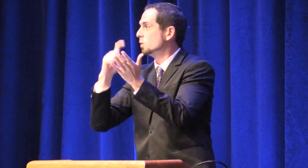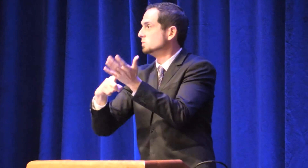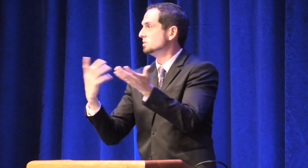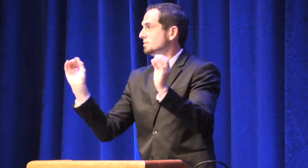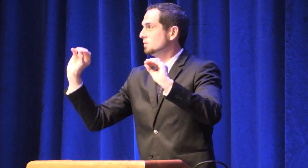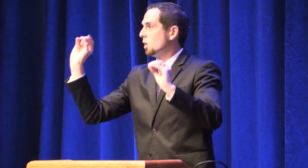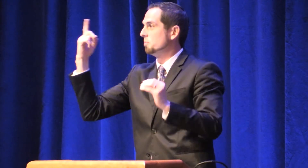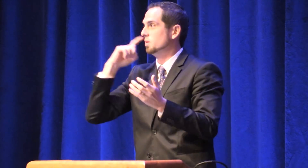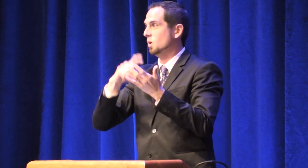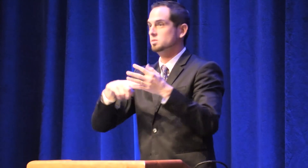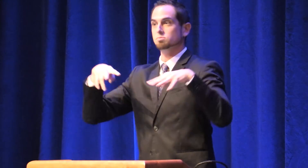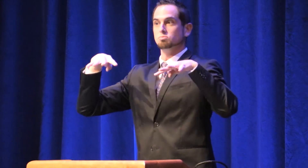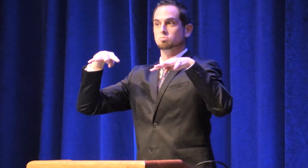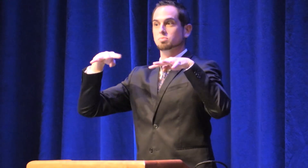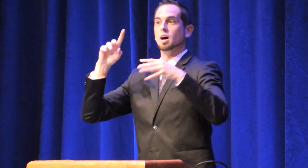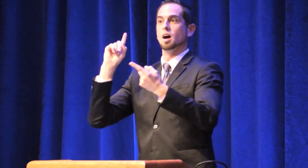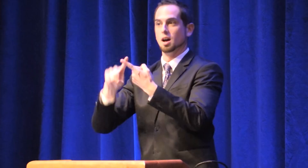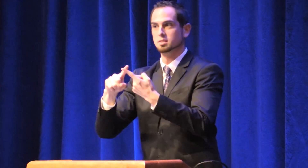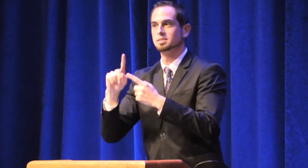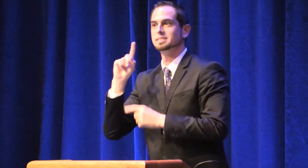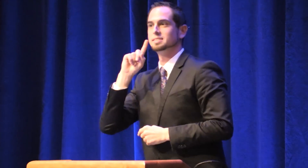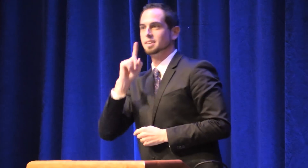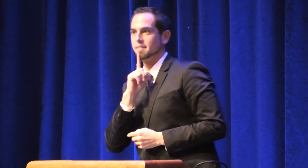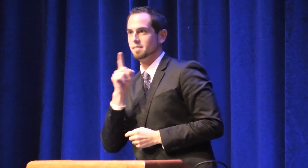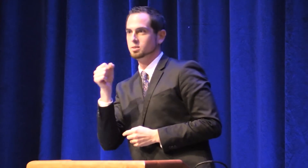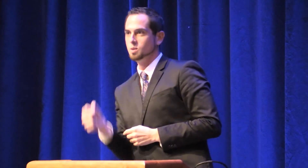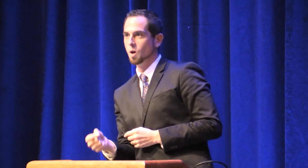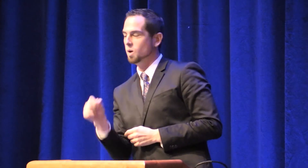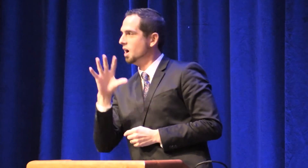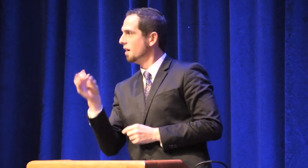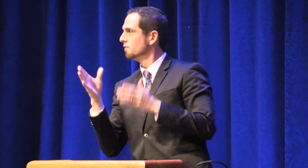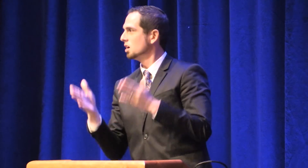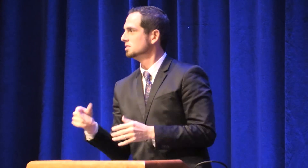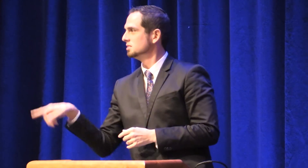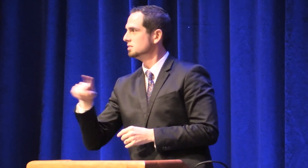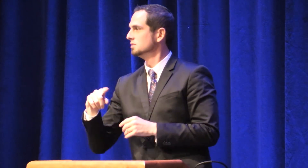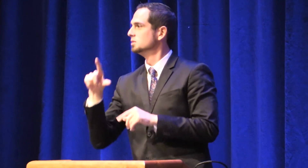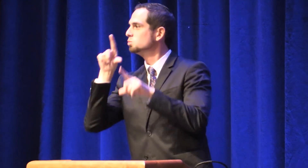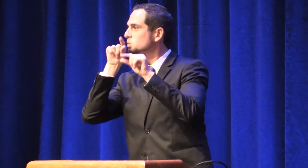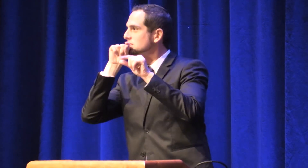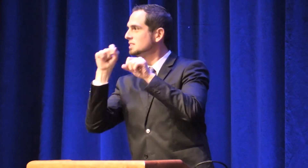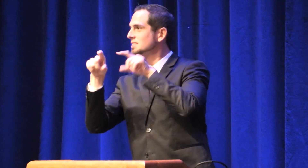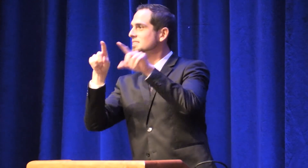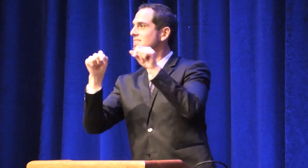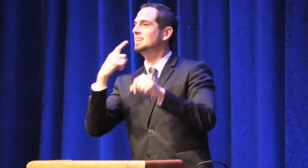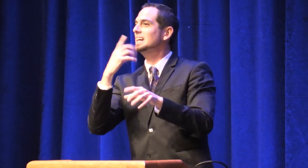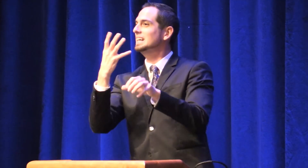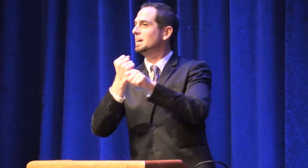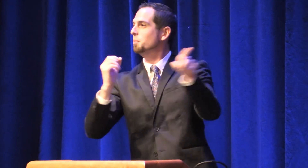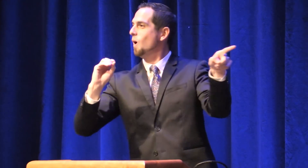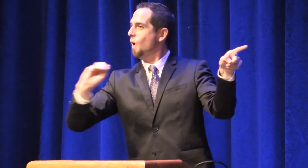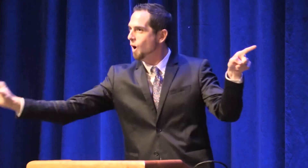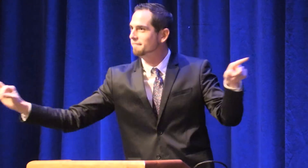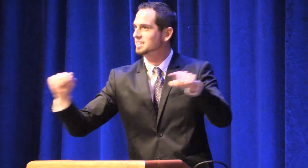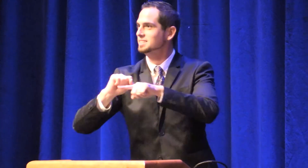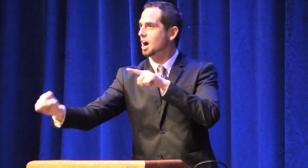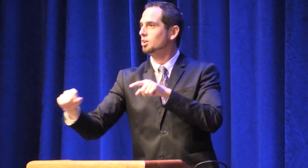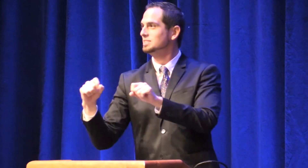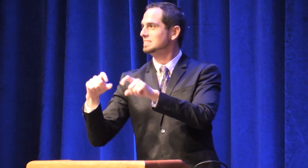up things on the fly, and no one noticed until deaf South Africans started tweeting